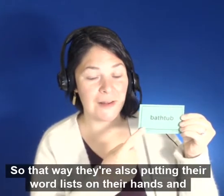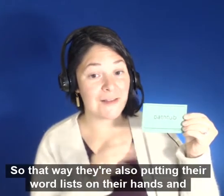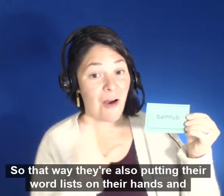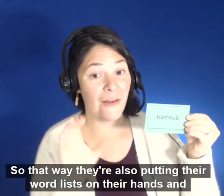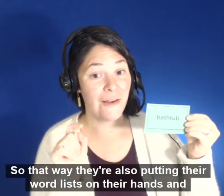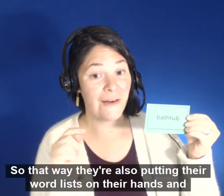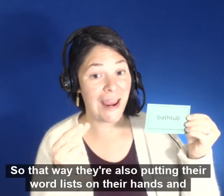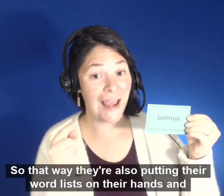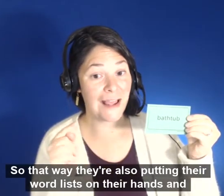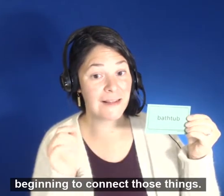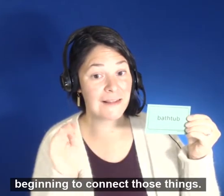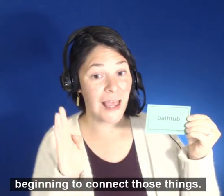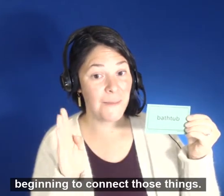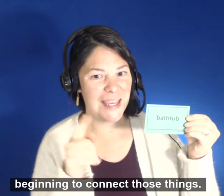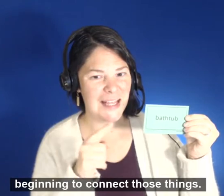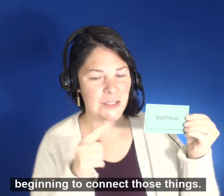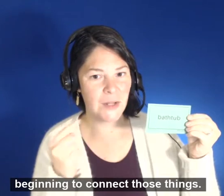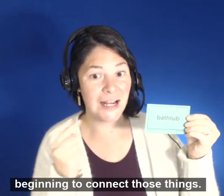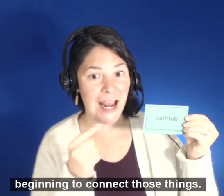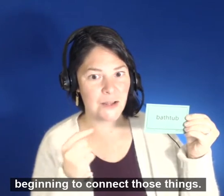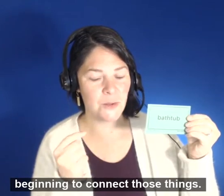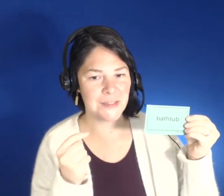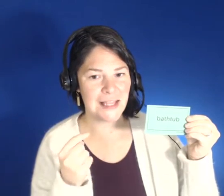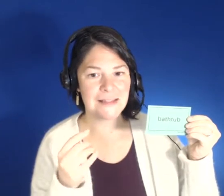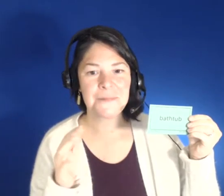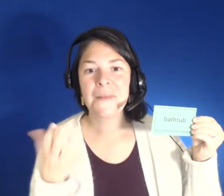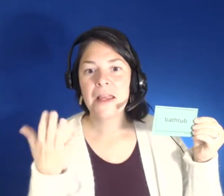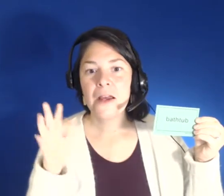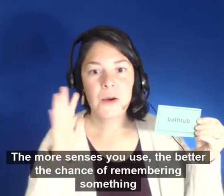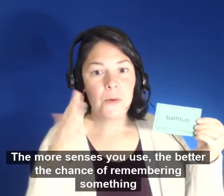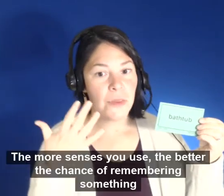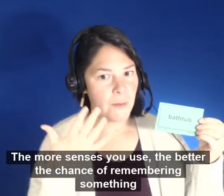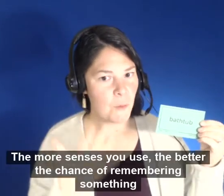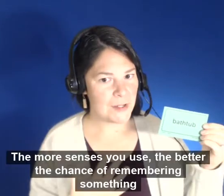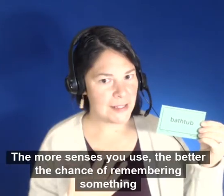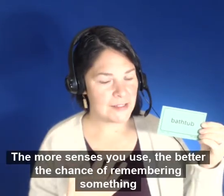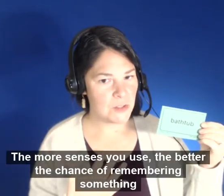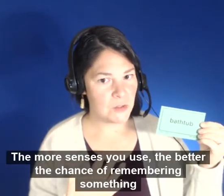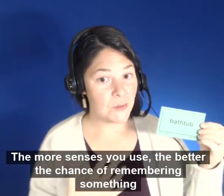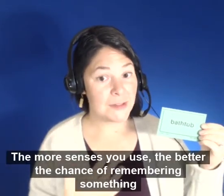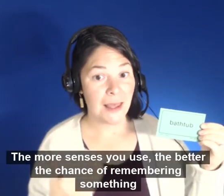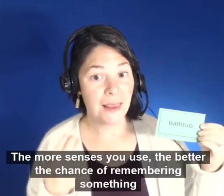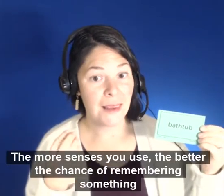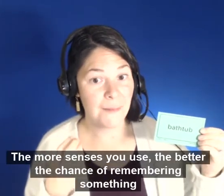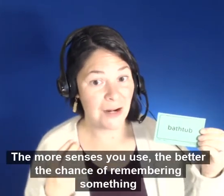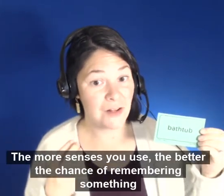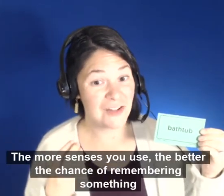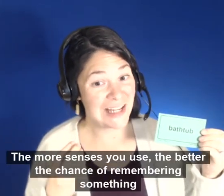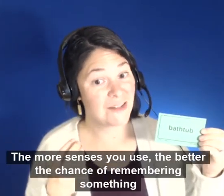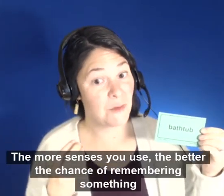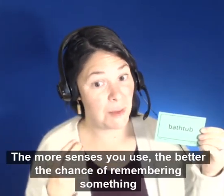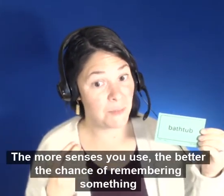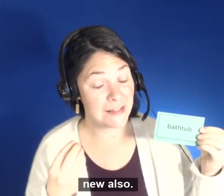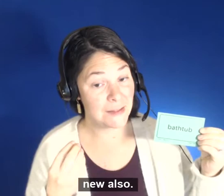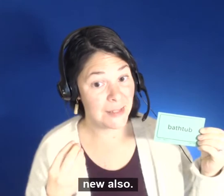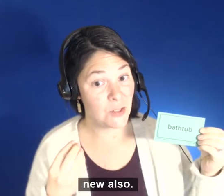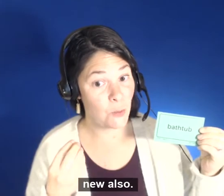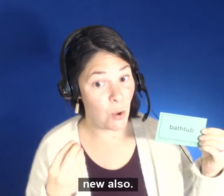list on their hands and beginning to connect those things. The more senses you use, the better the chance of remembering something new